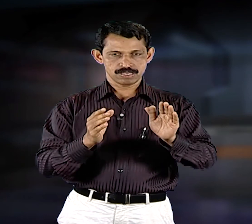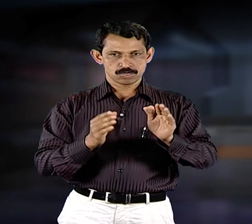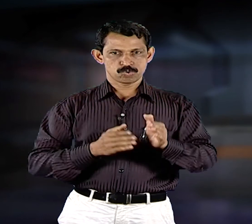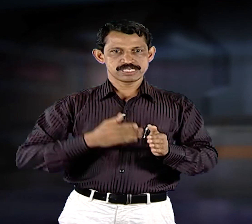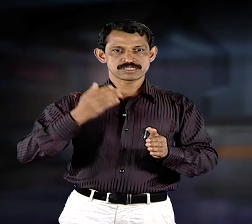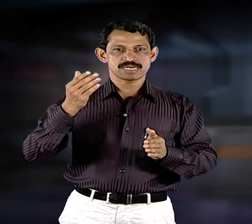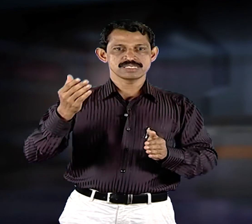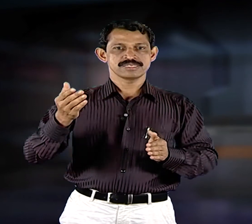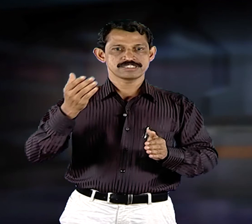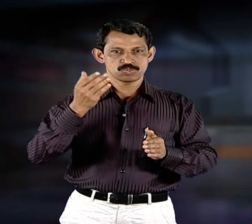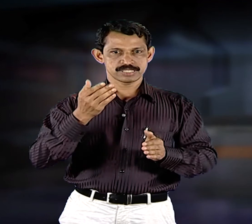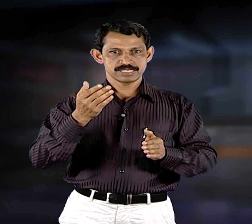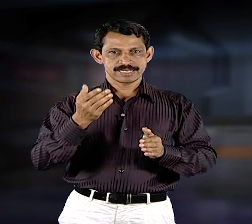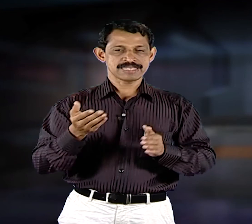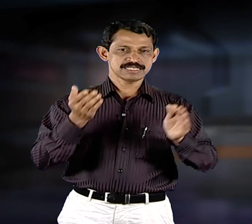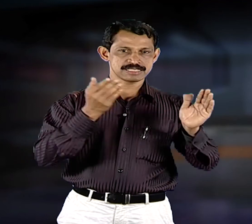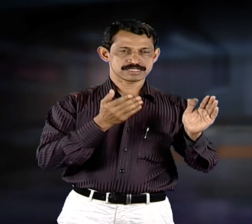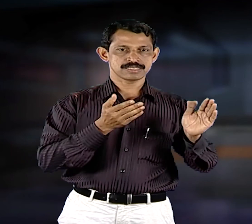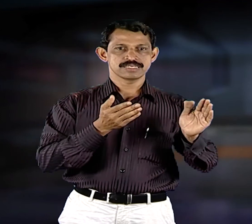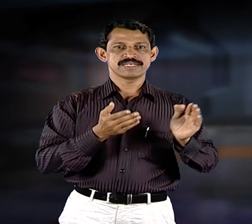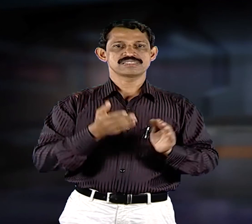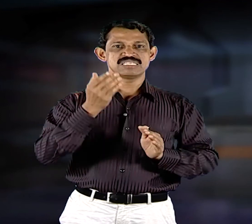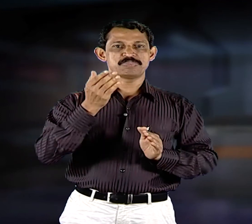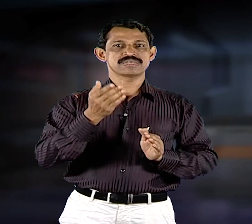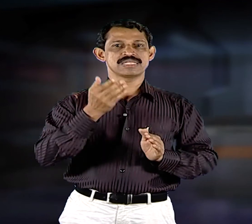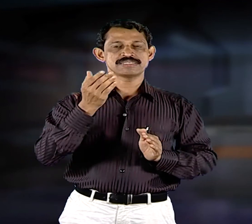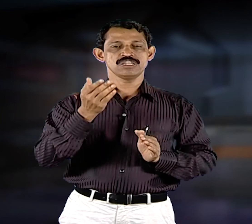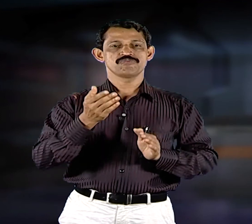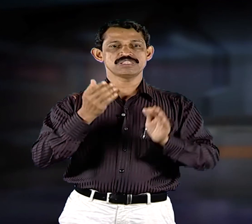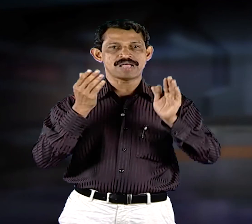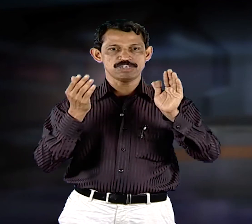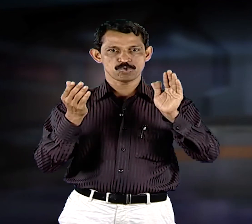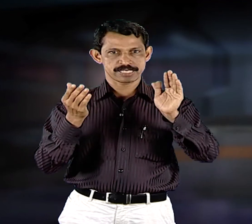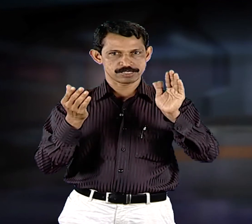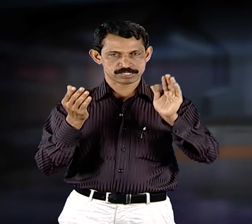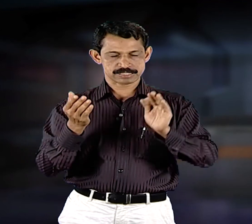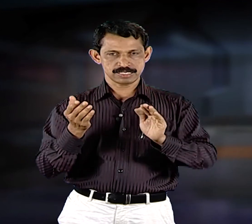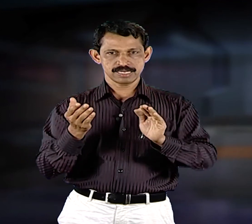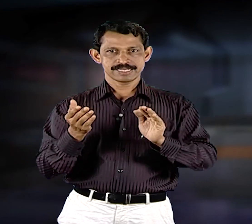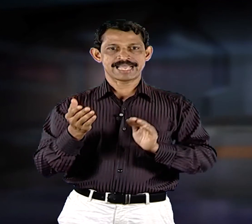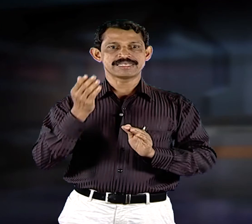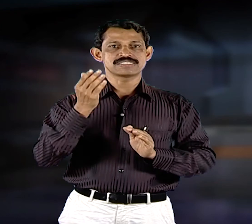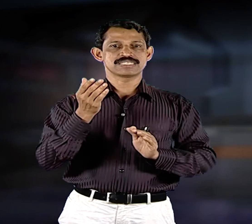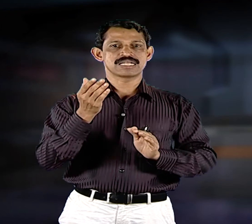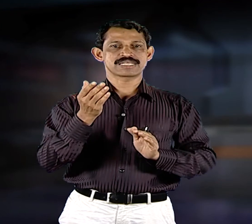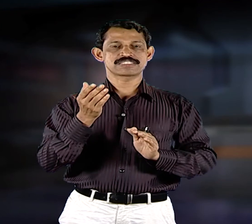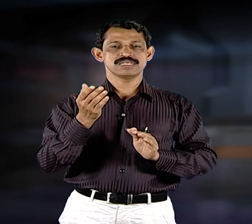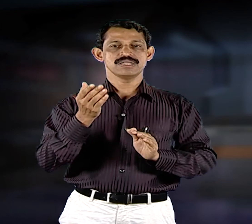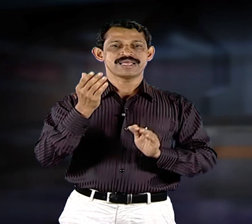who discharges his duty as a teacher is deeply related with value oriented education and its inculcation among